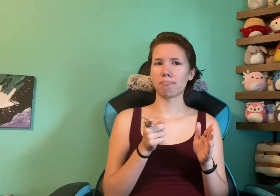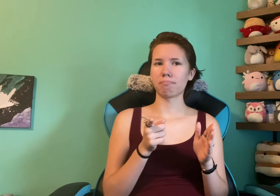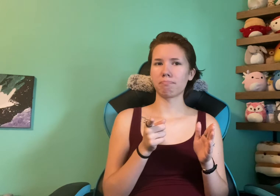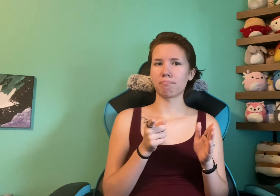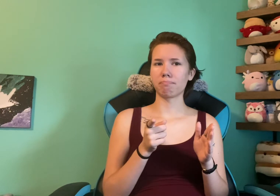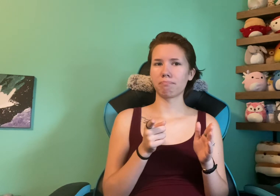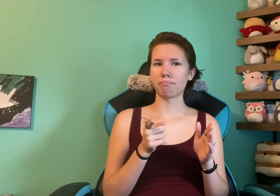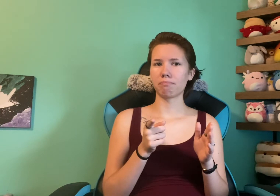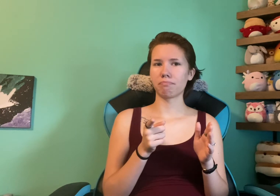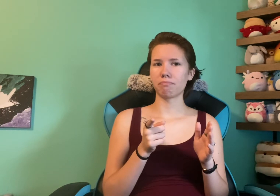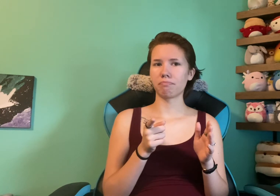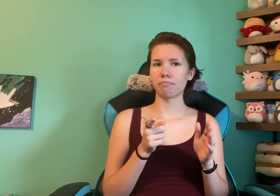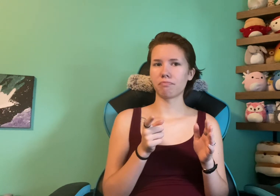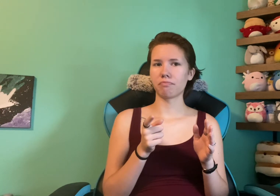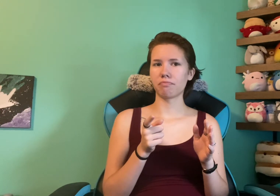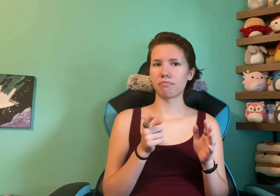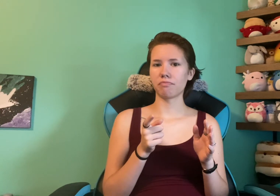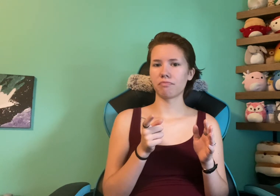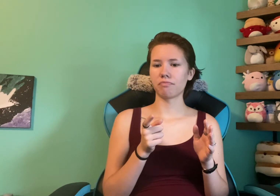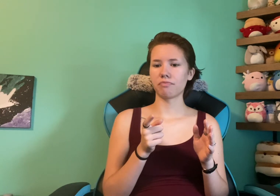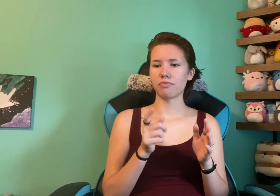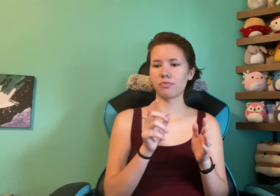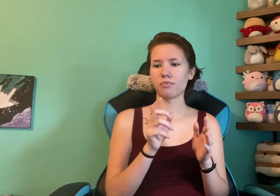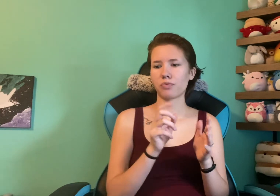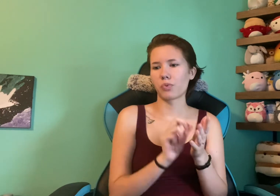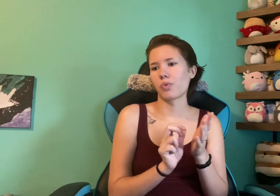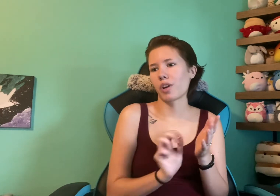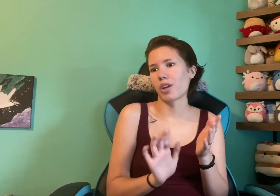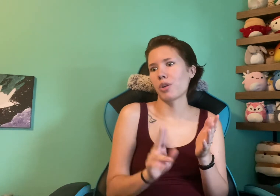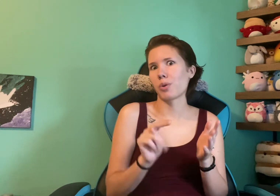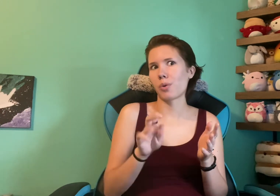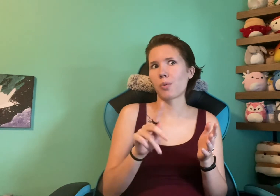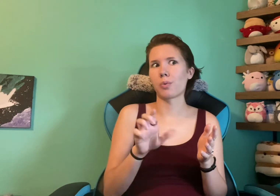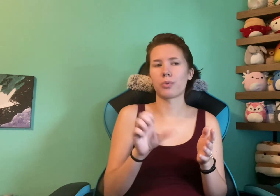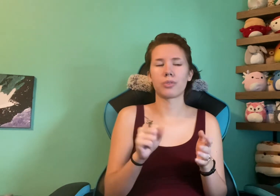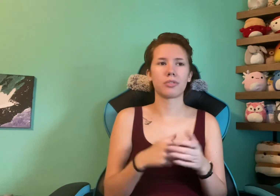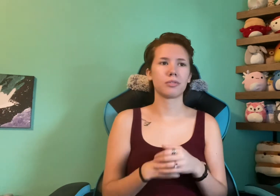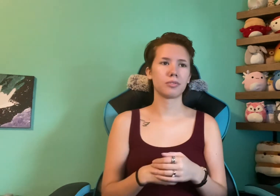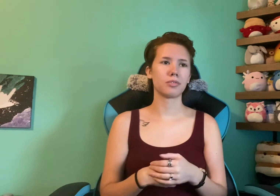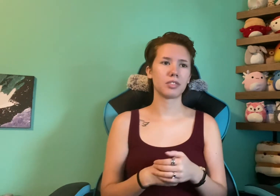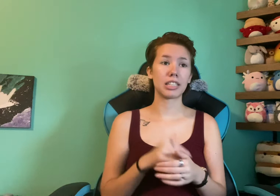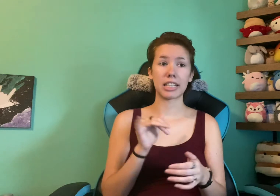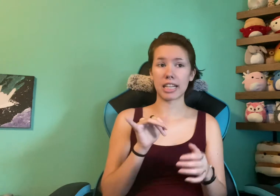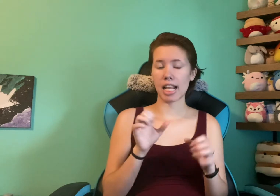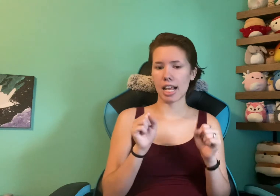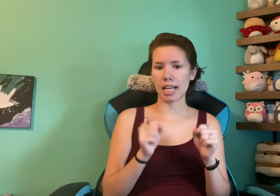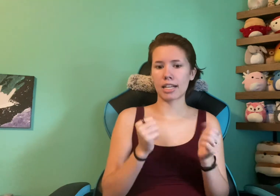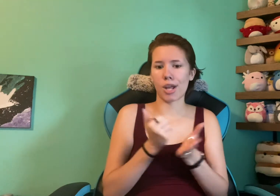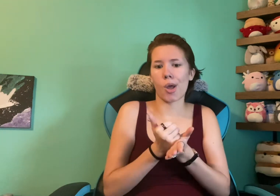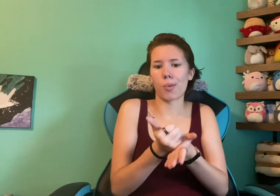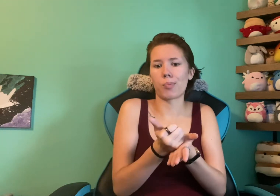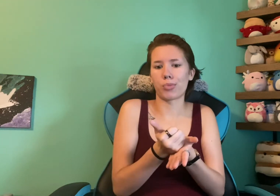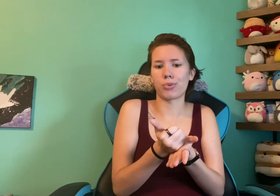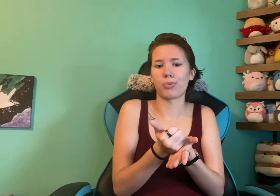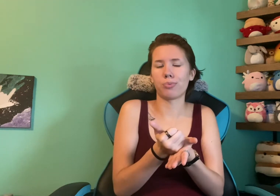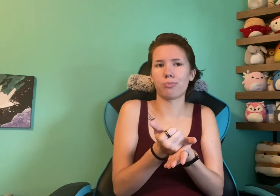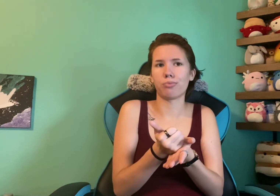as steps in a process. And this will help you answer questions of this type. So think about how